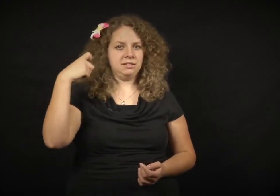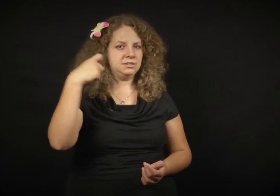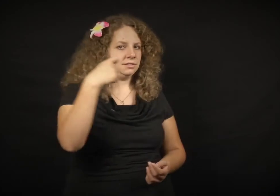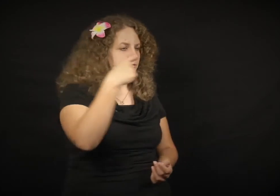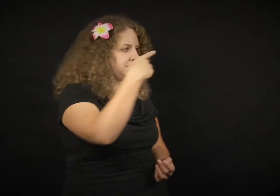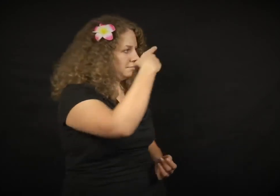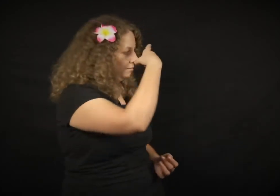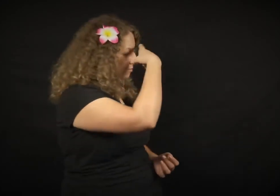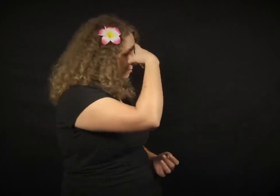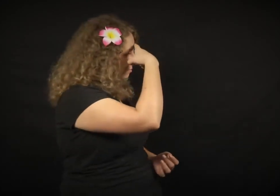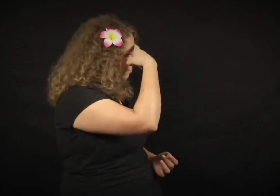Because.